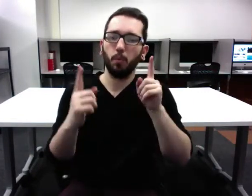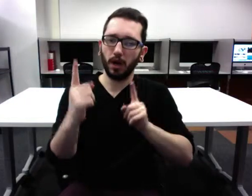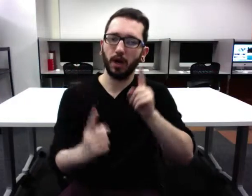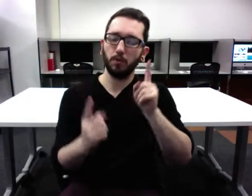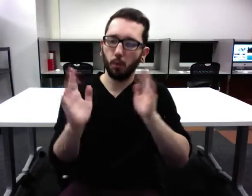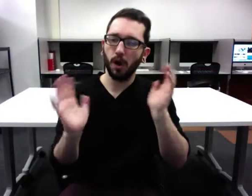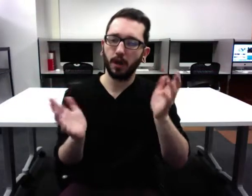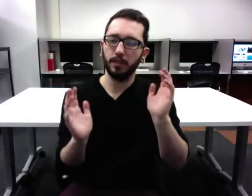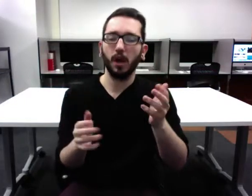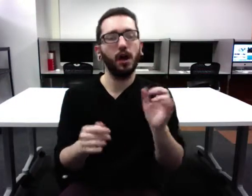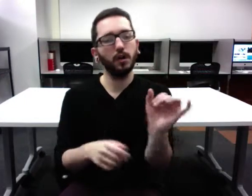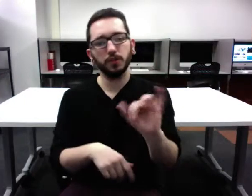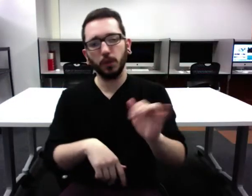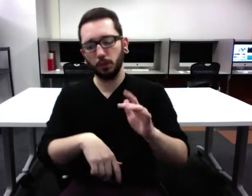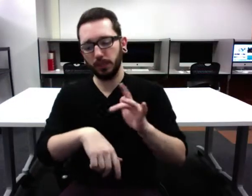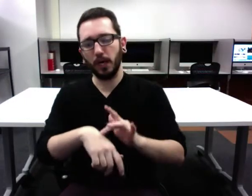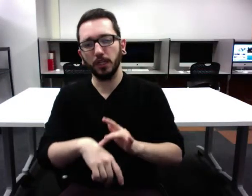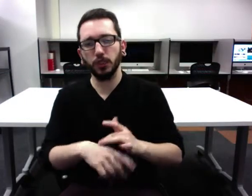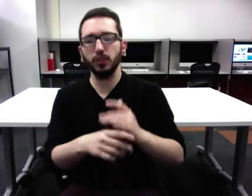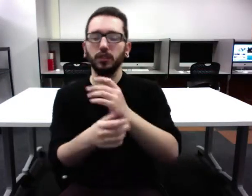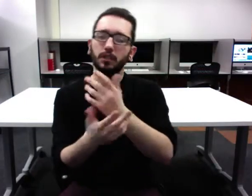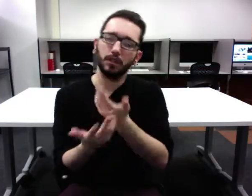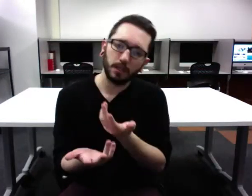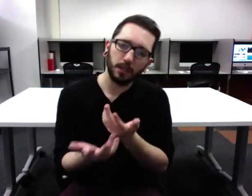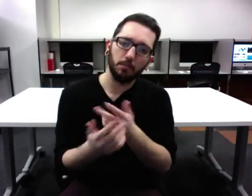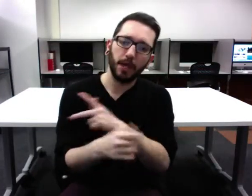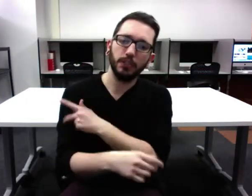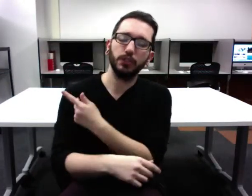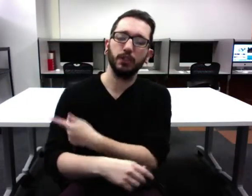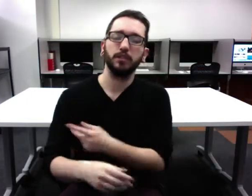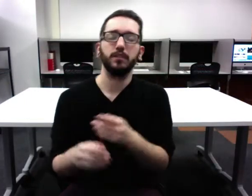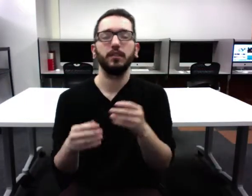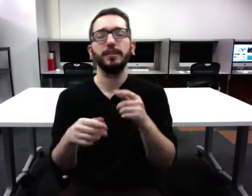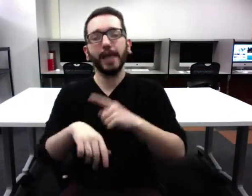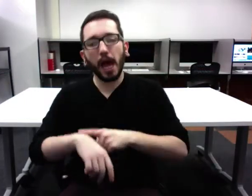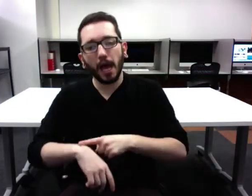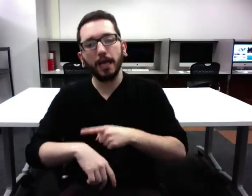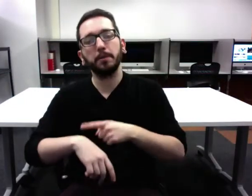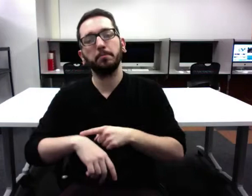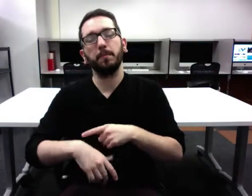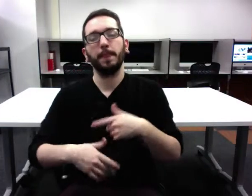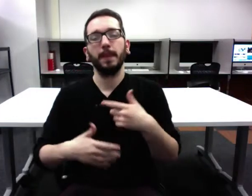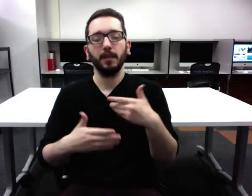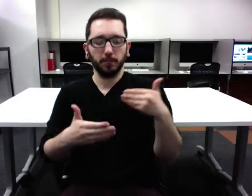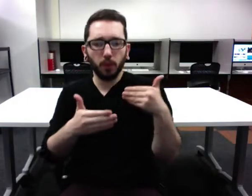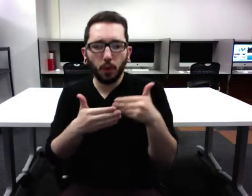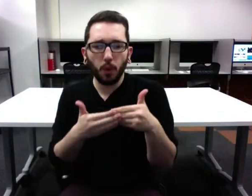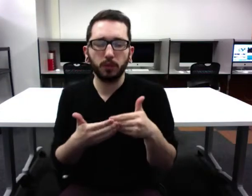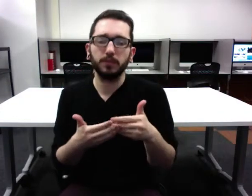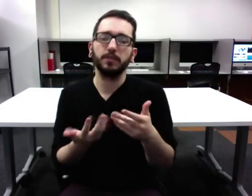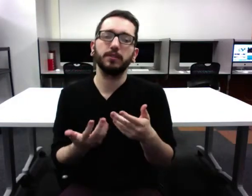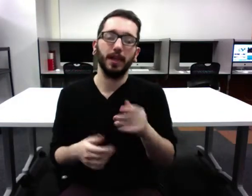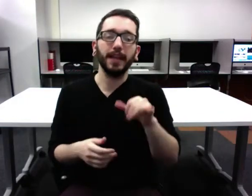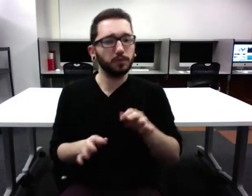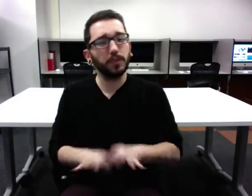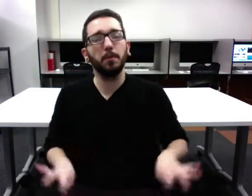their patients. They give them time and a closeness that's really important to people. And this push-pull